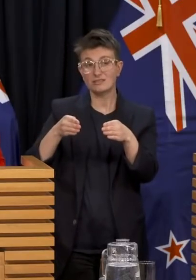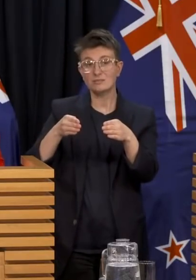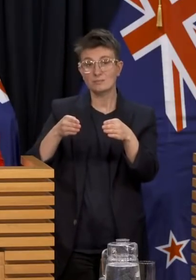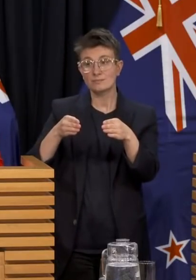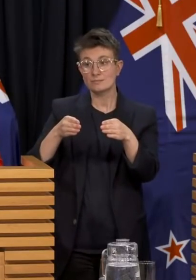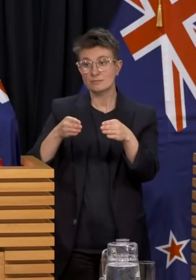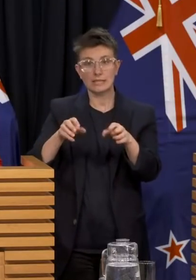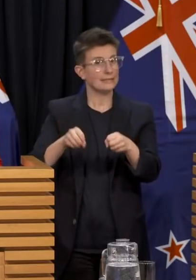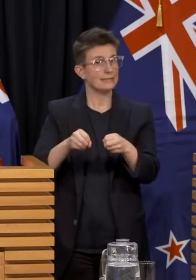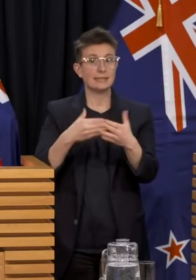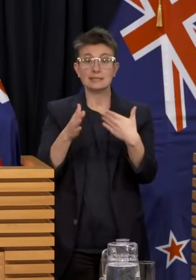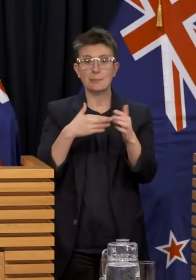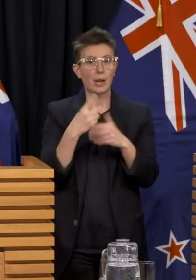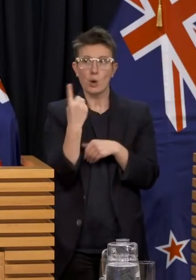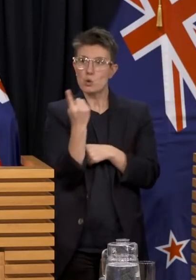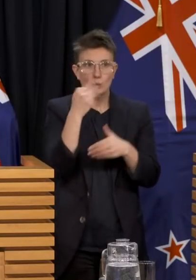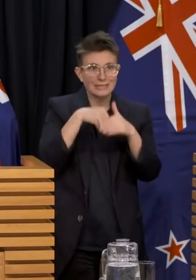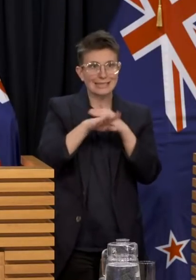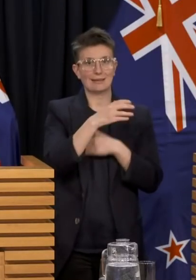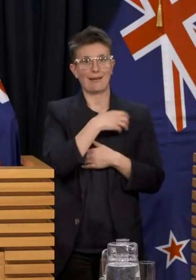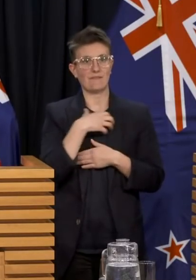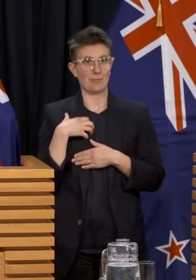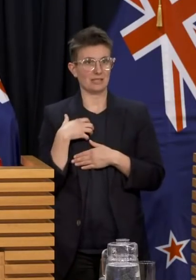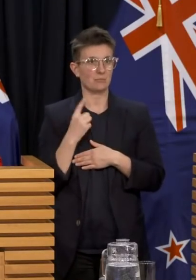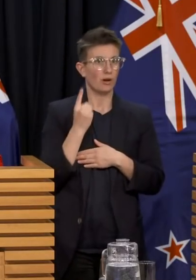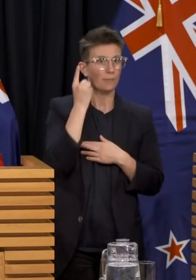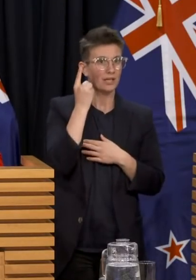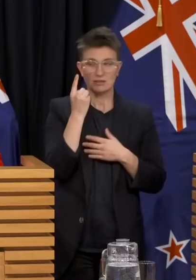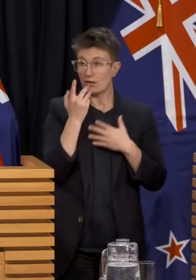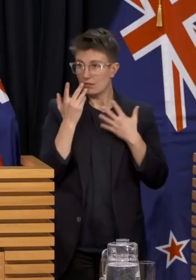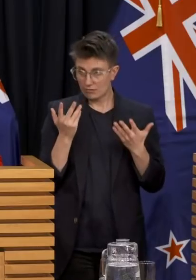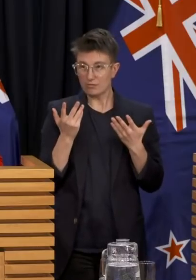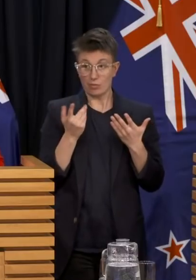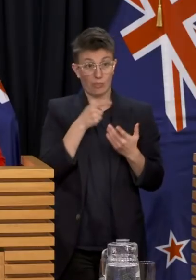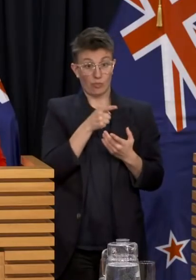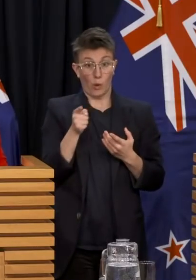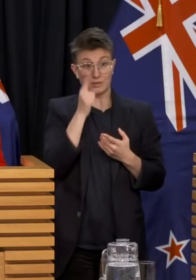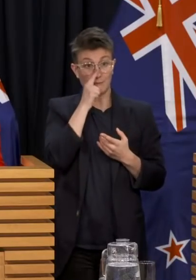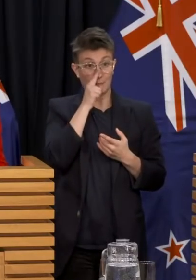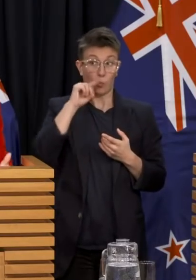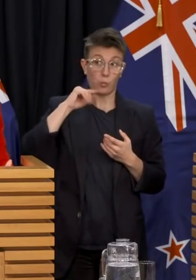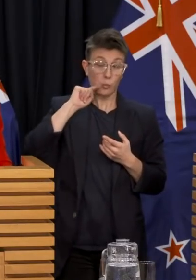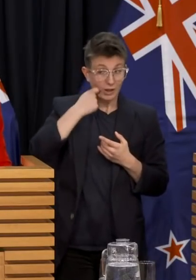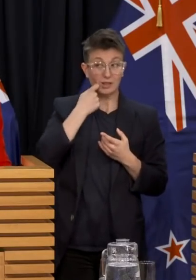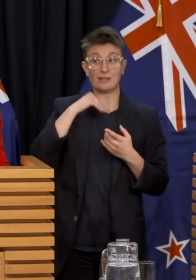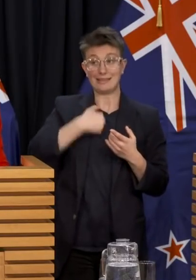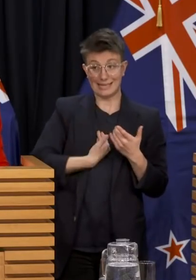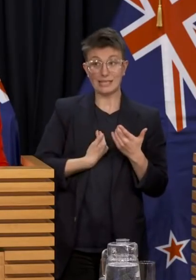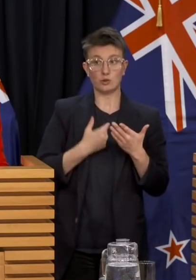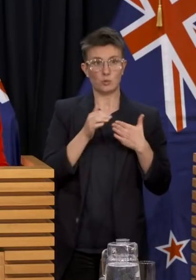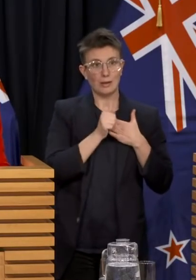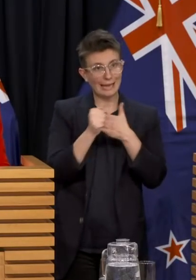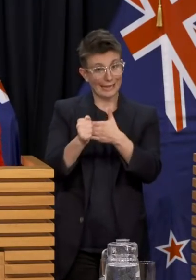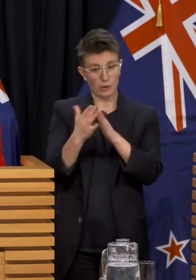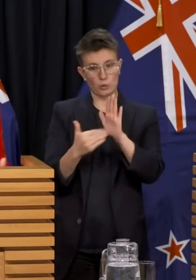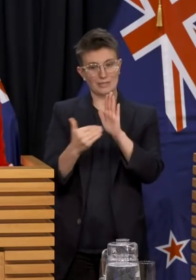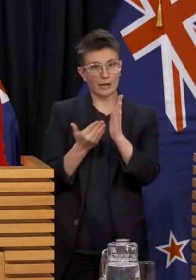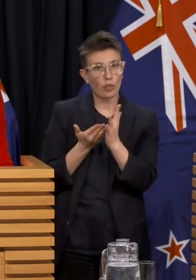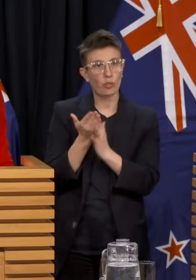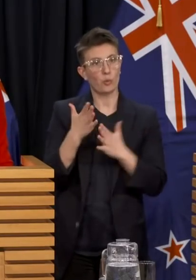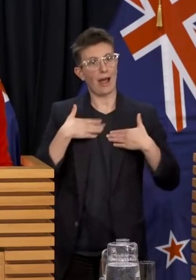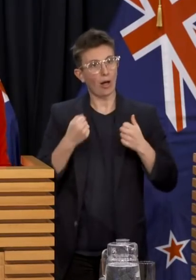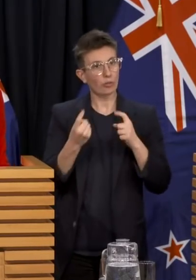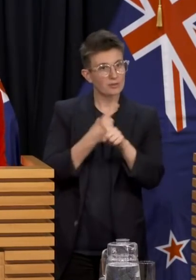makes up the future government to continue to lead us through our health and our economic response. And we have already laid out a